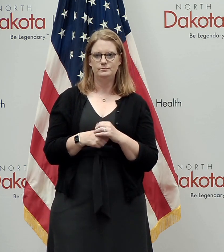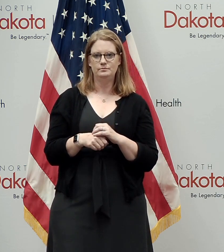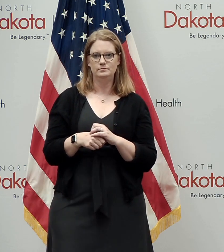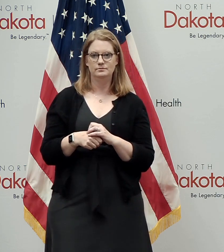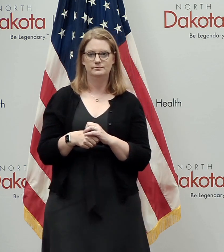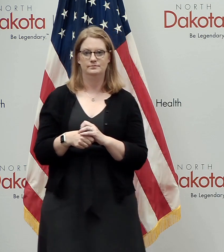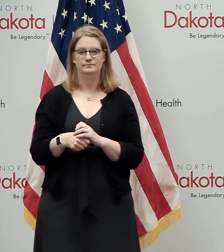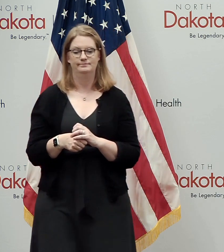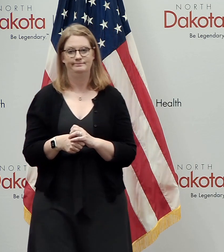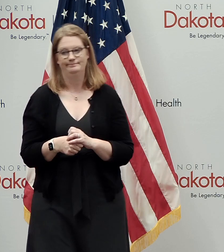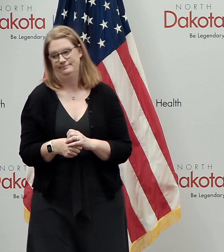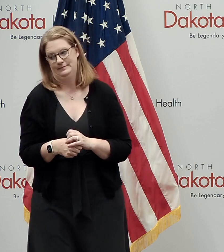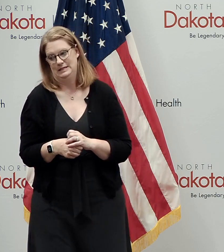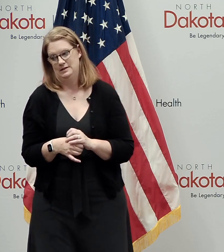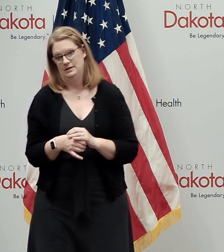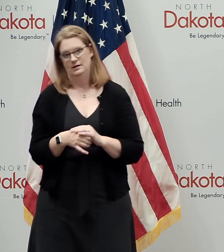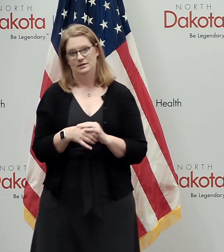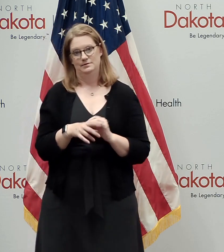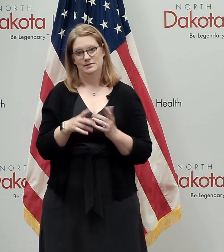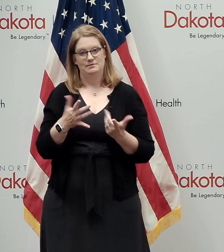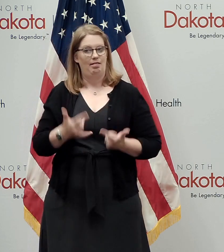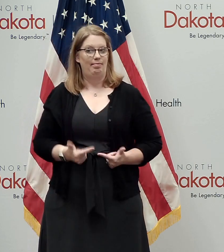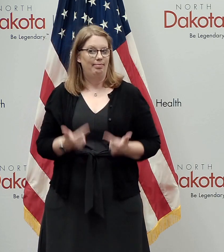I would just call it life. It's